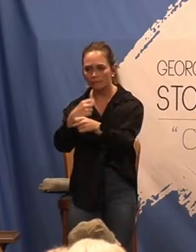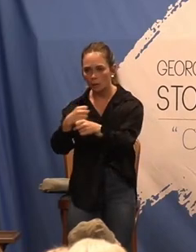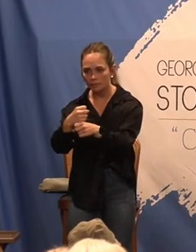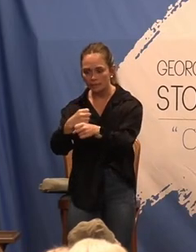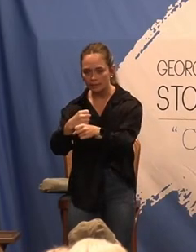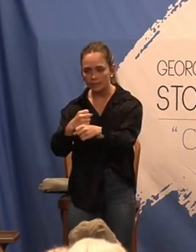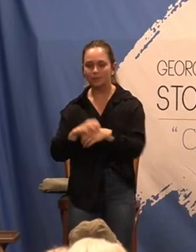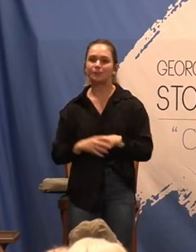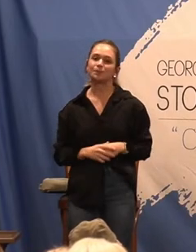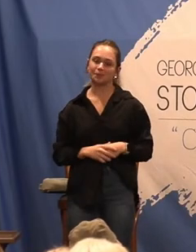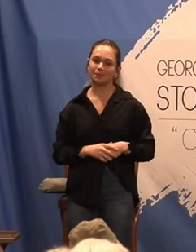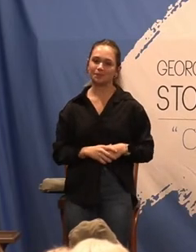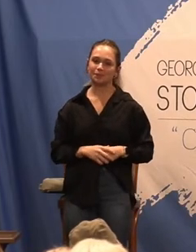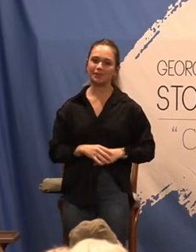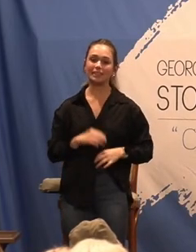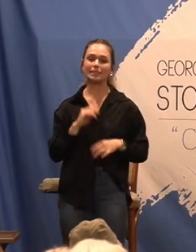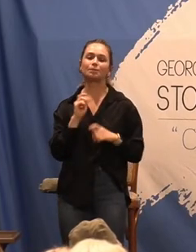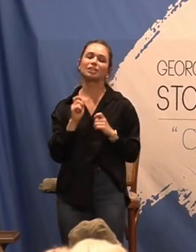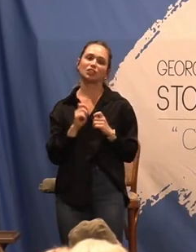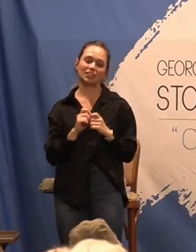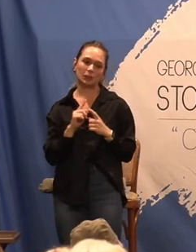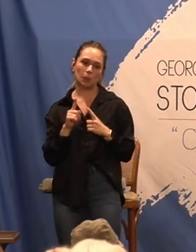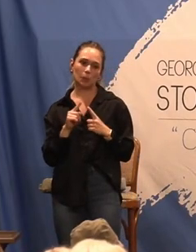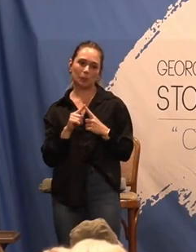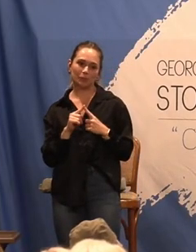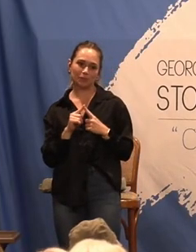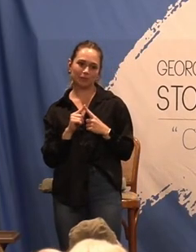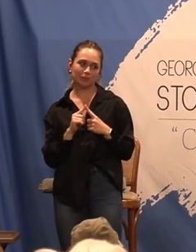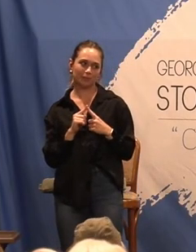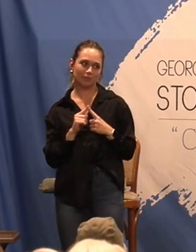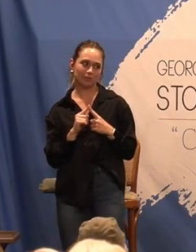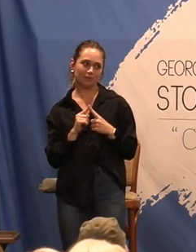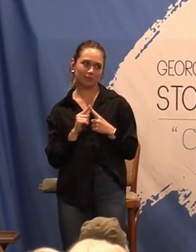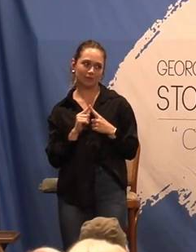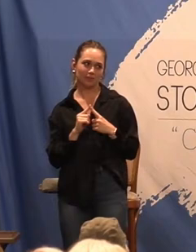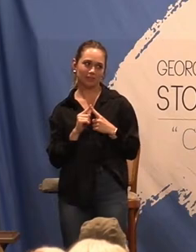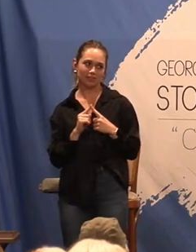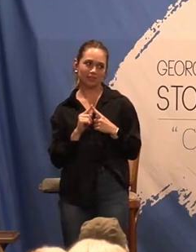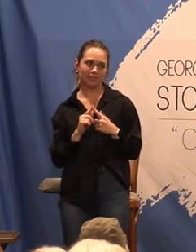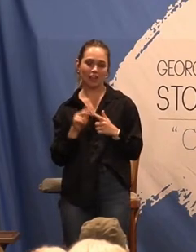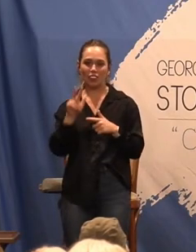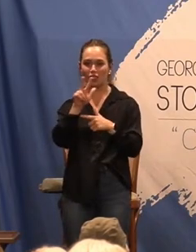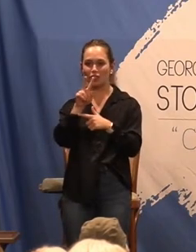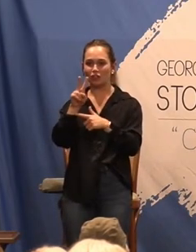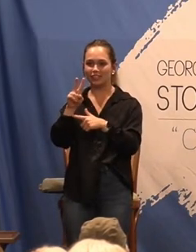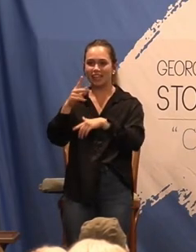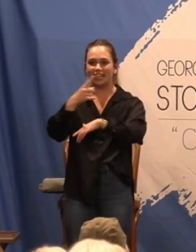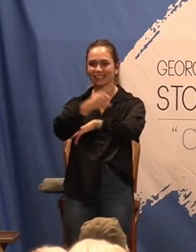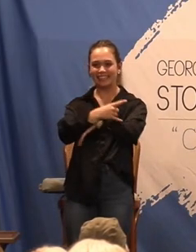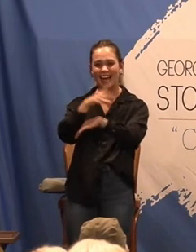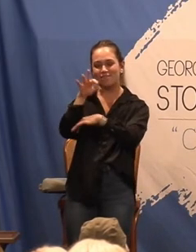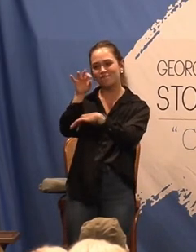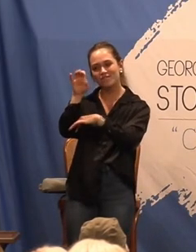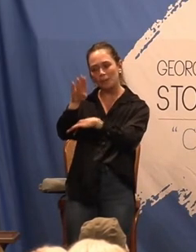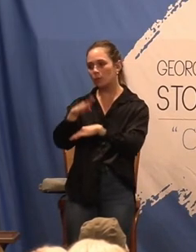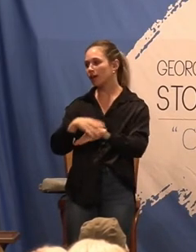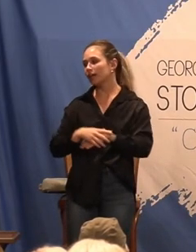coffee. Especially when it is the 32nd day of February.